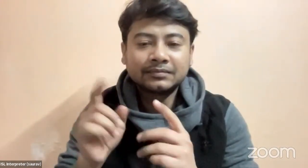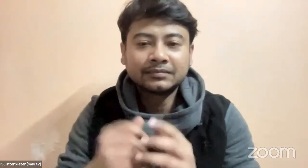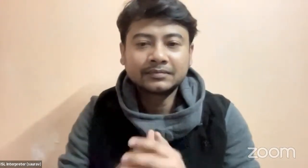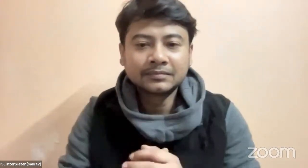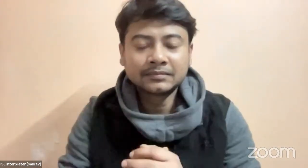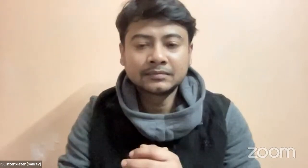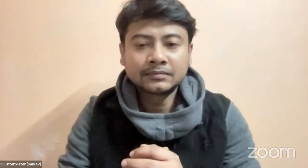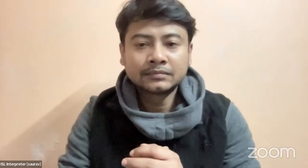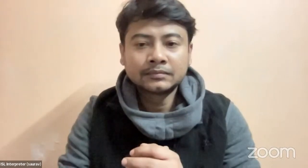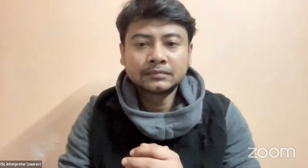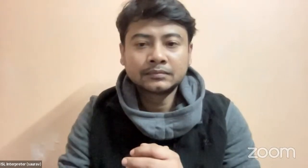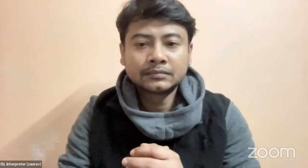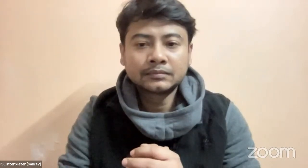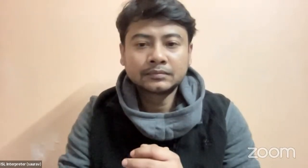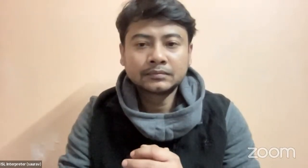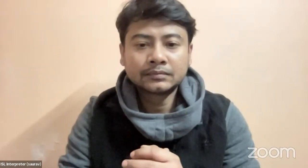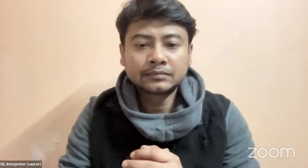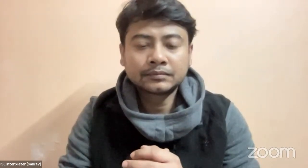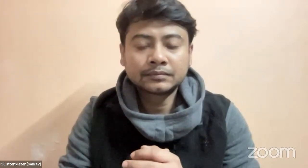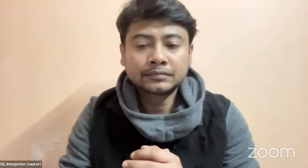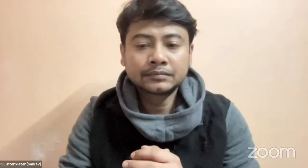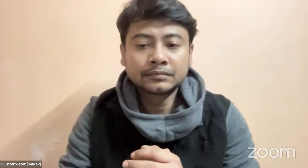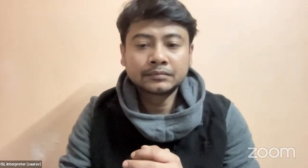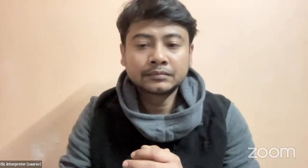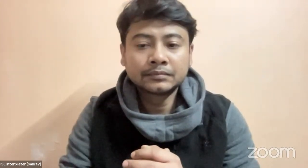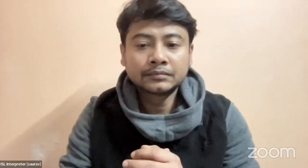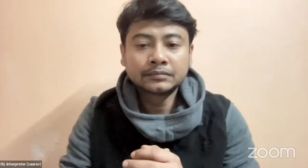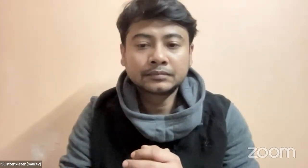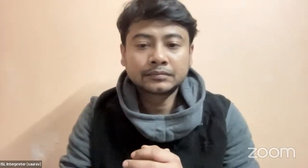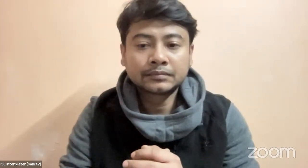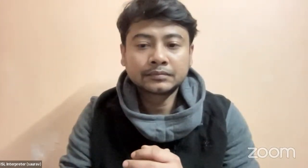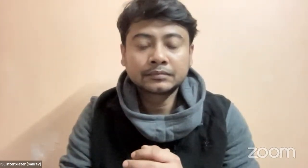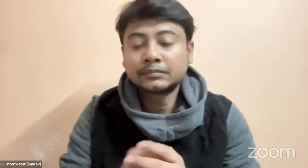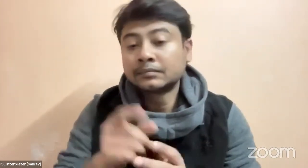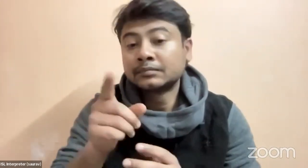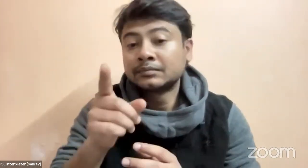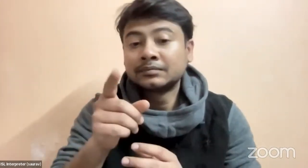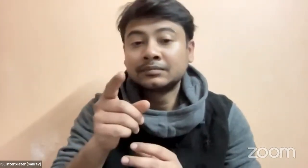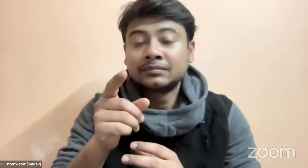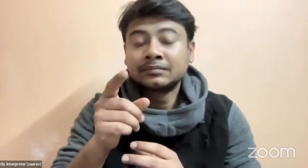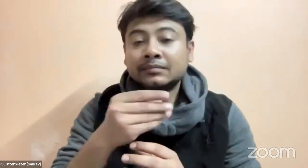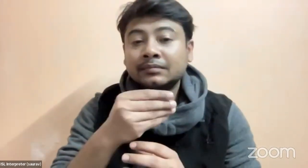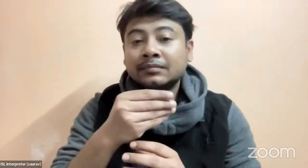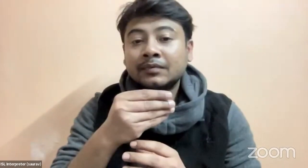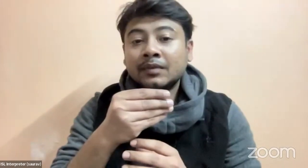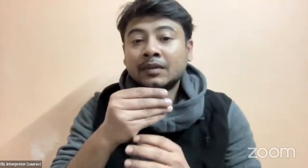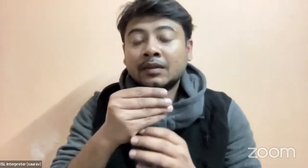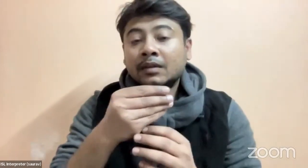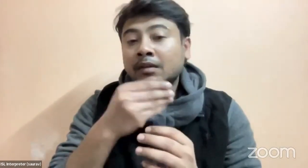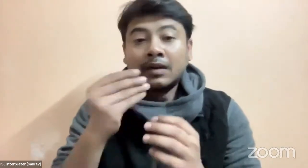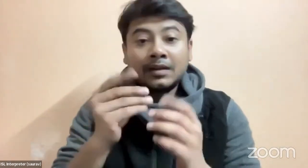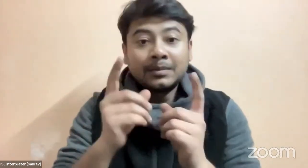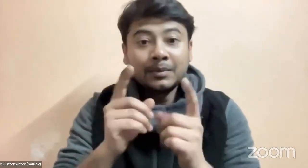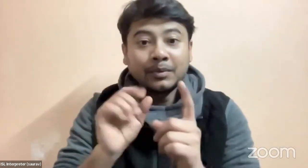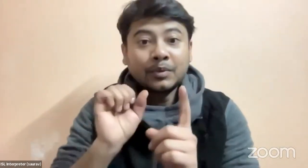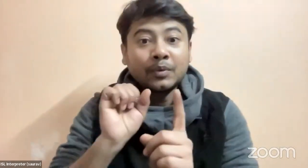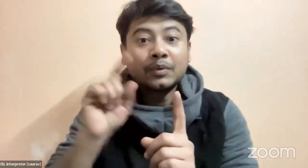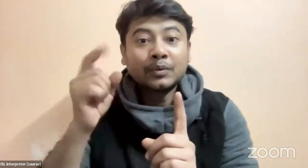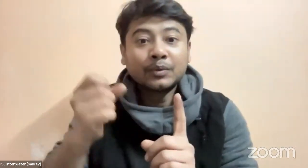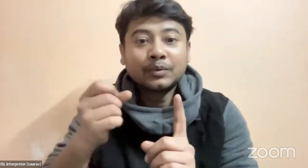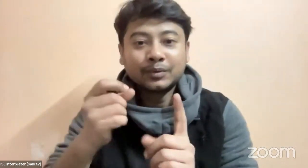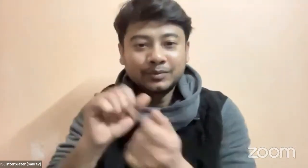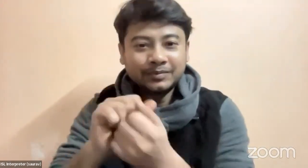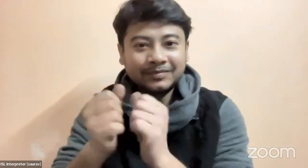If it is mentioned by my Guru Maharaj, I have heard from him directly. And this is given in different scriptures